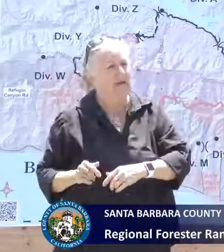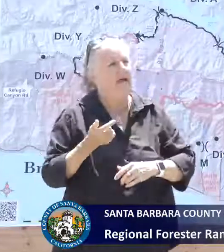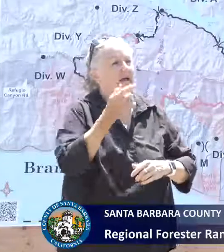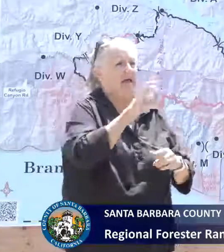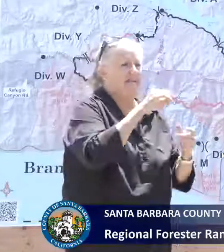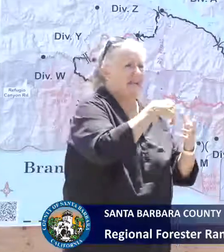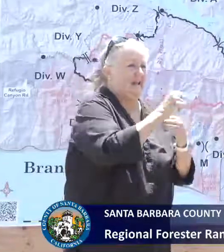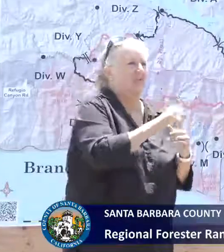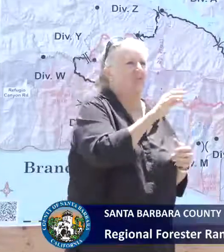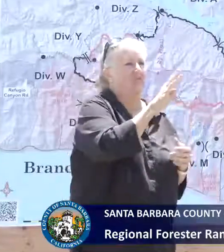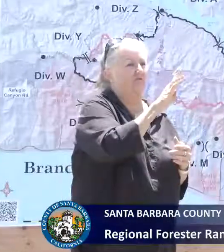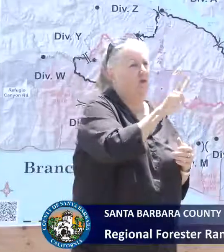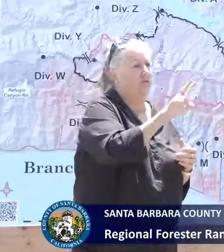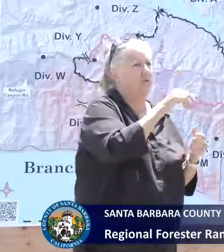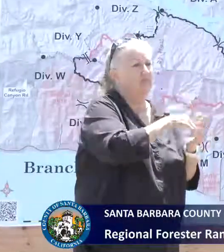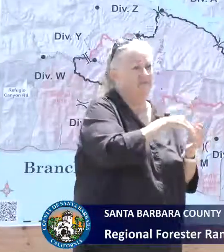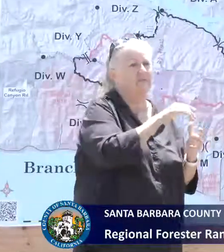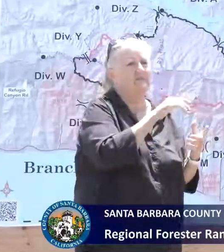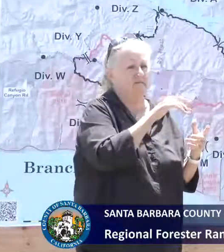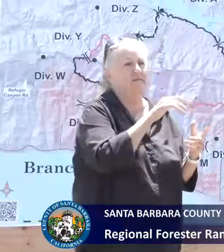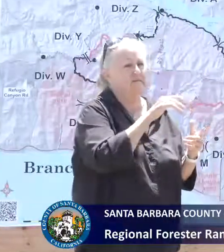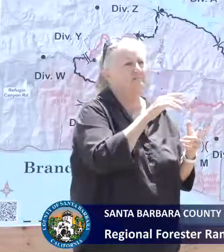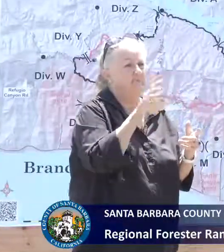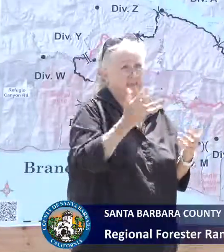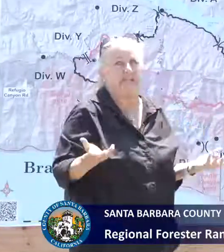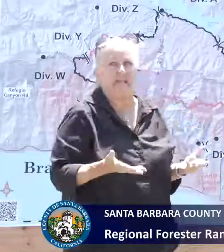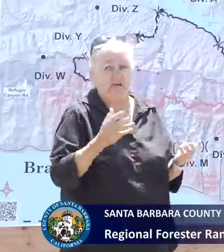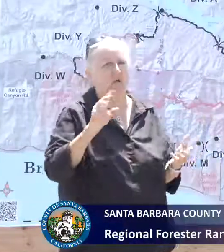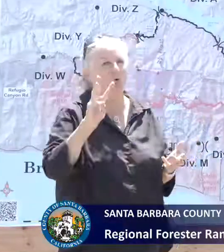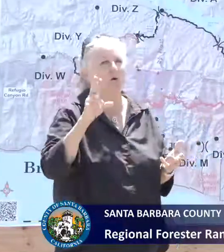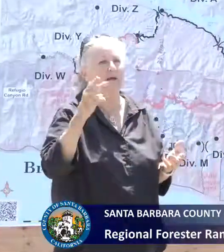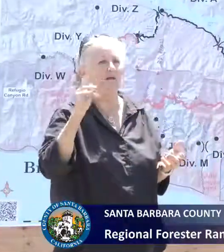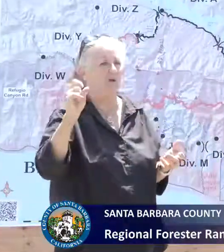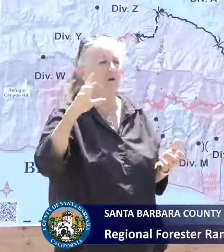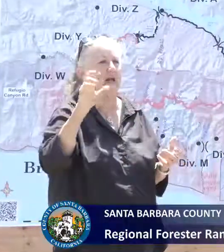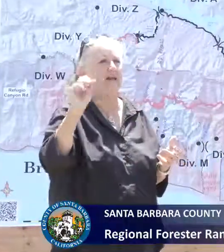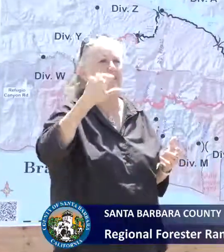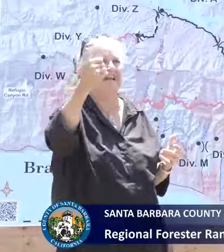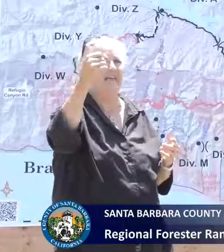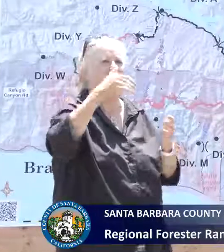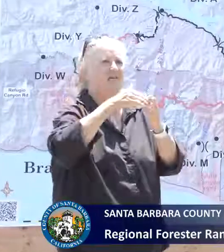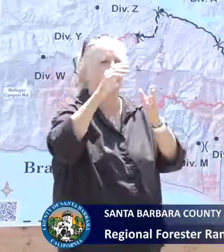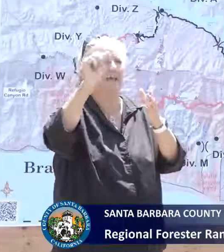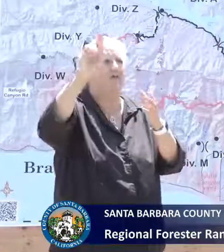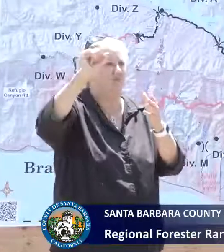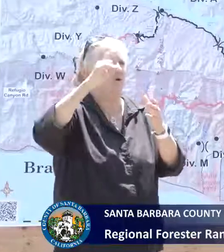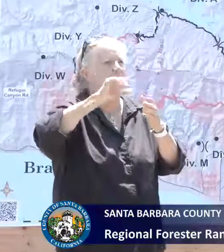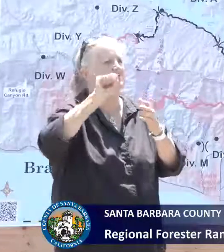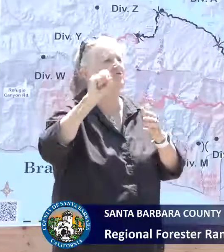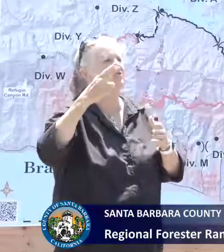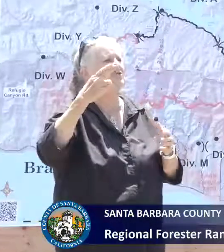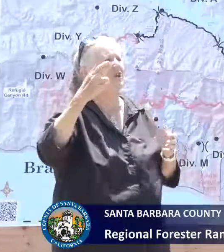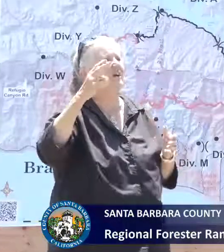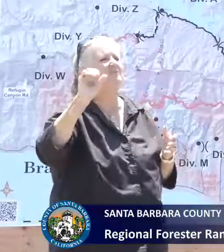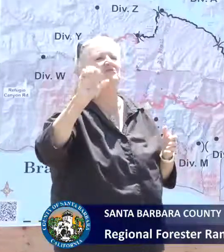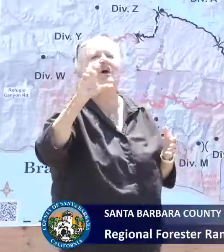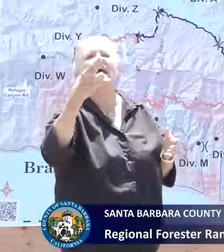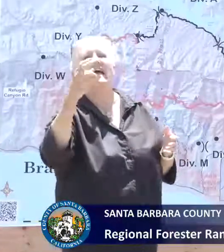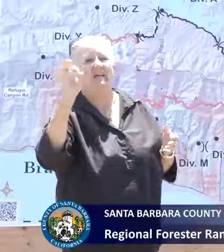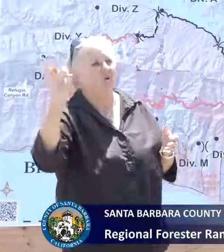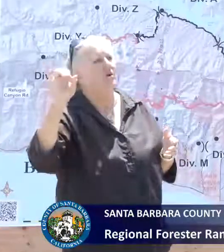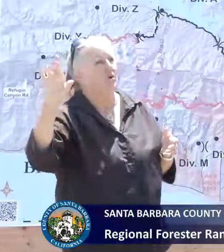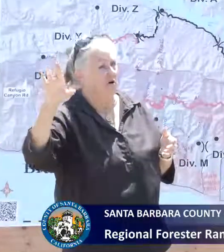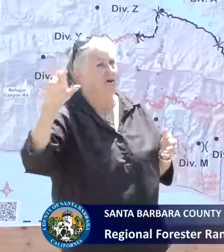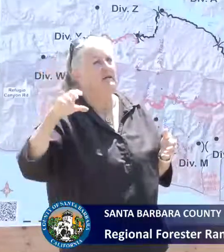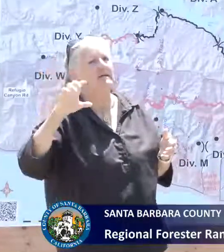is right here on this fire, the Whittier fire, and about 10,000 acres on the Schaefer fire down on the Sequoia National